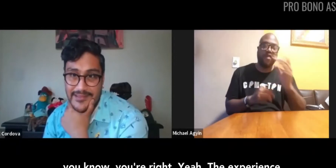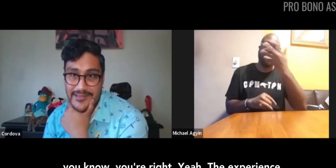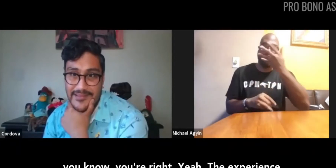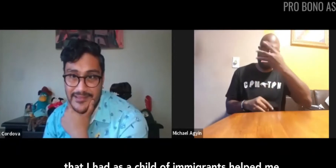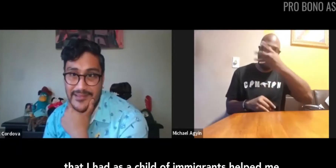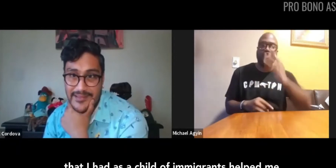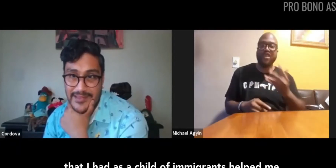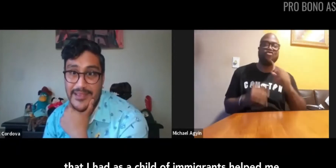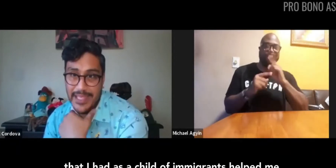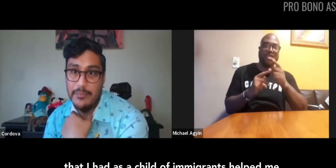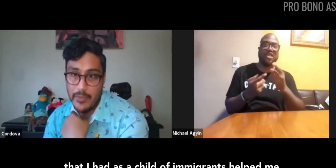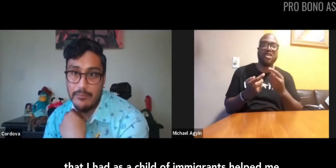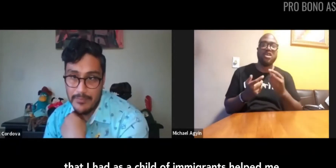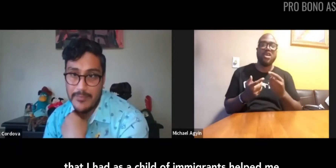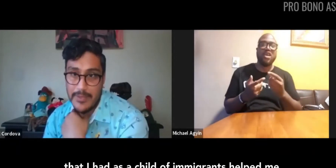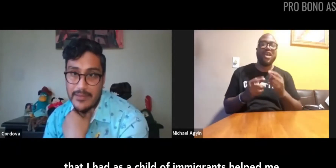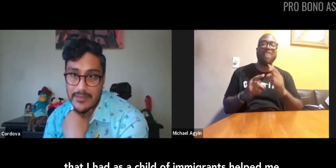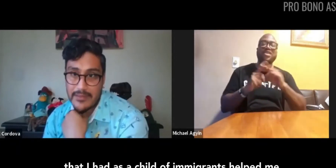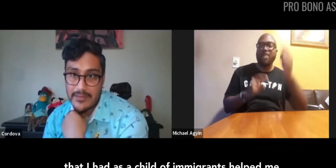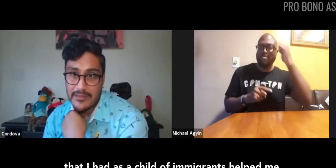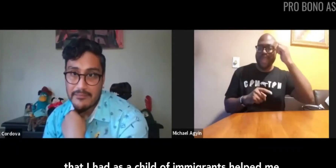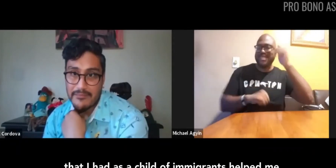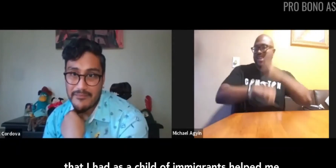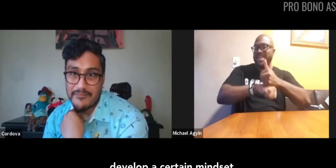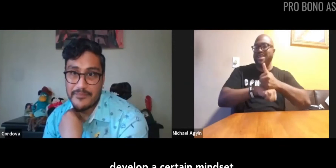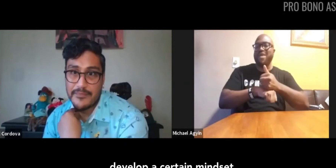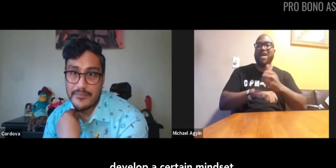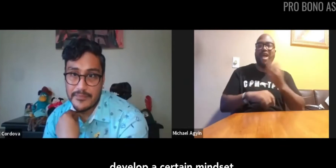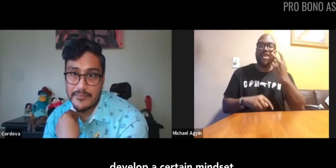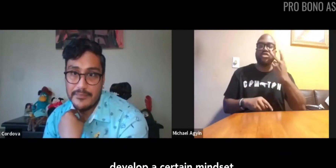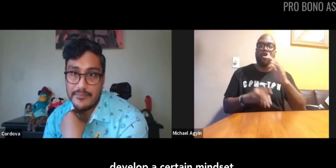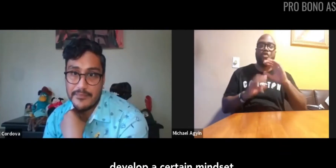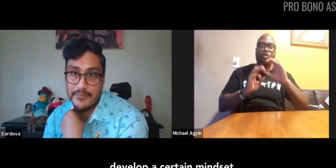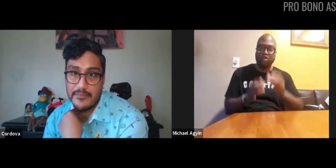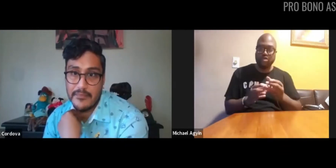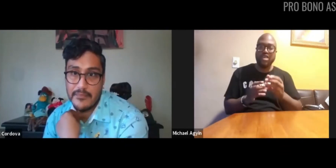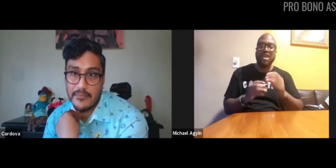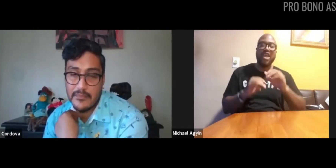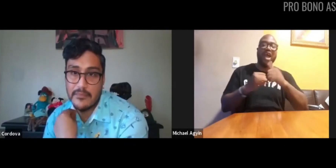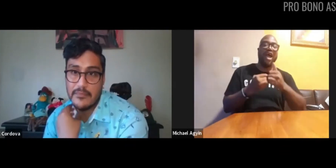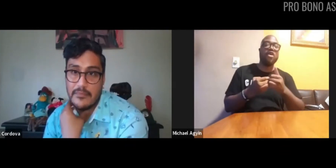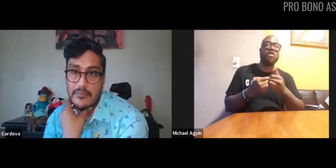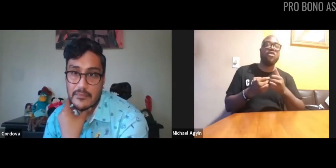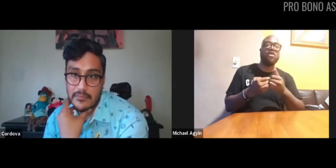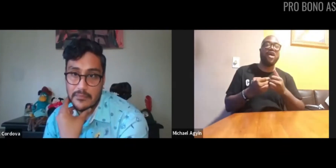The experience that I had as a child of immigrants helped me develop a certain mindset.